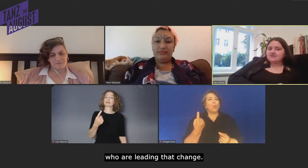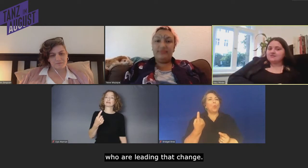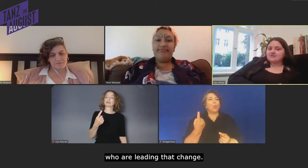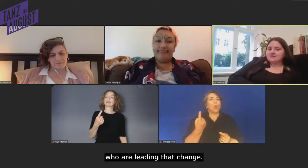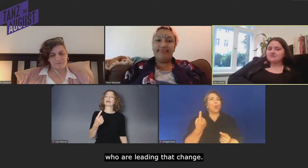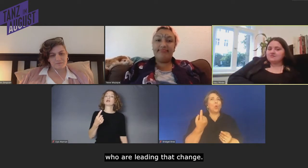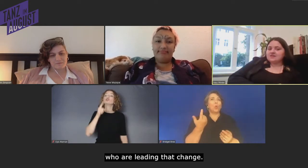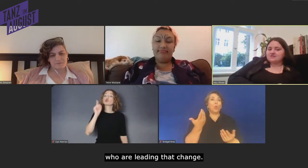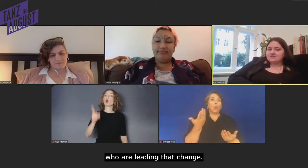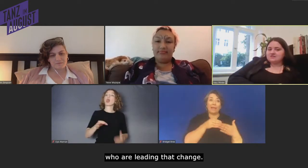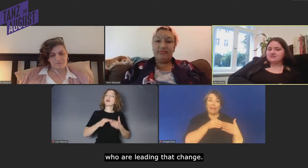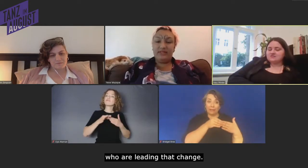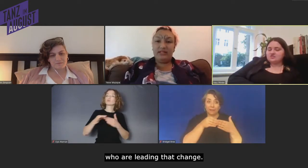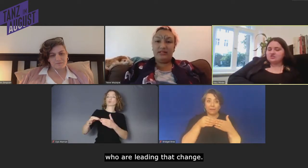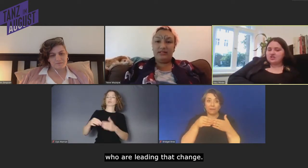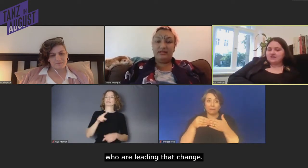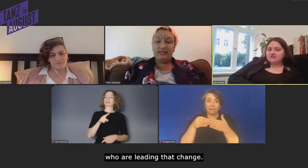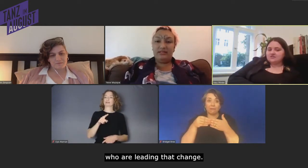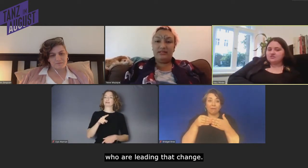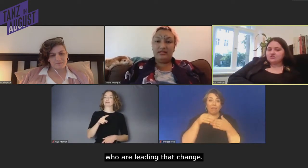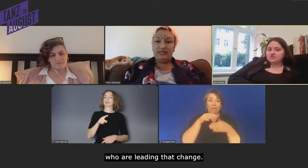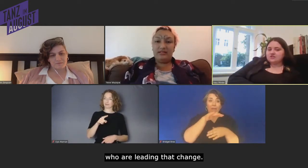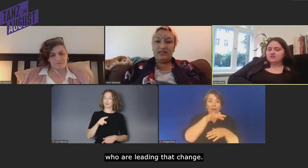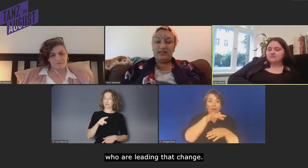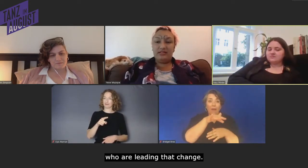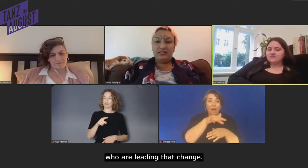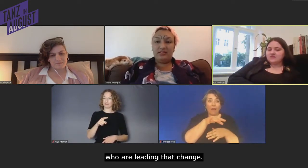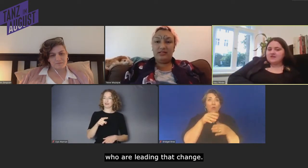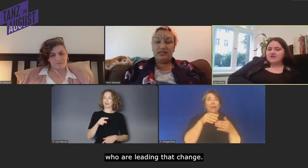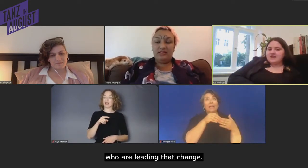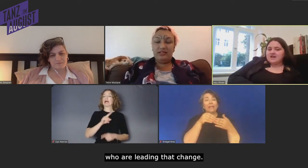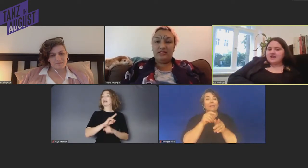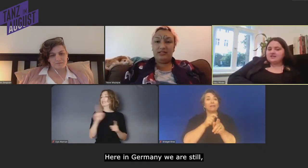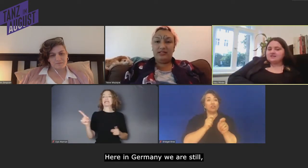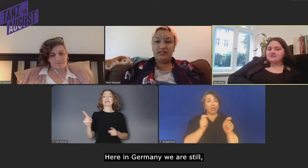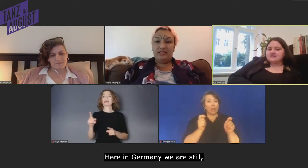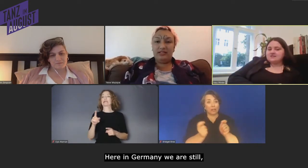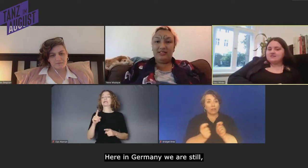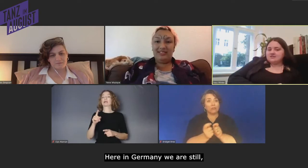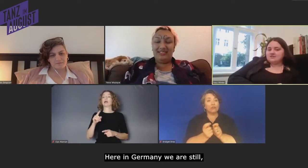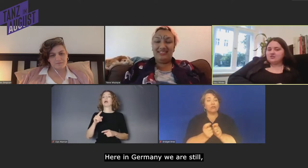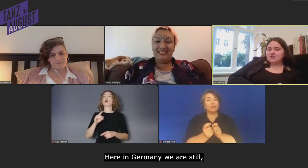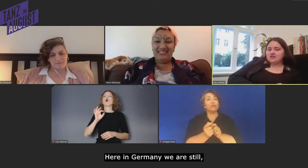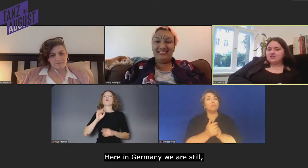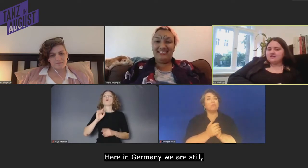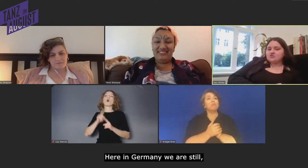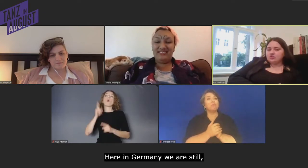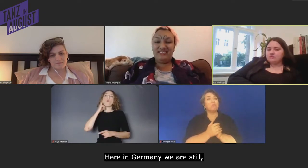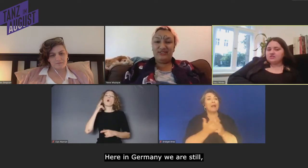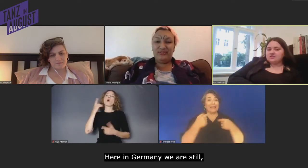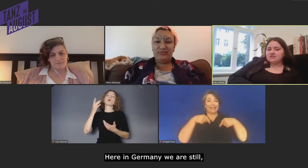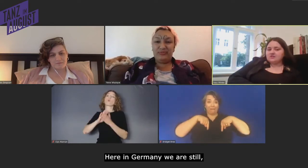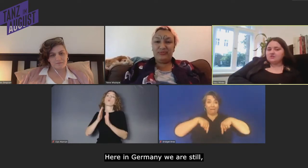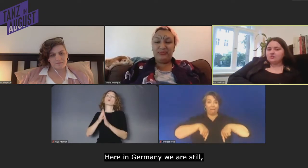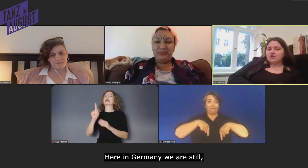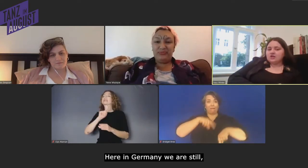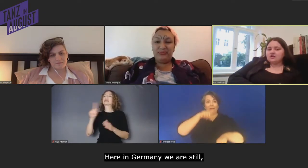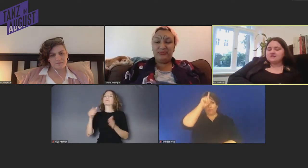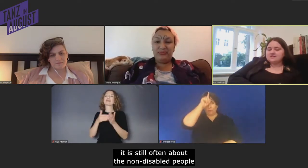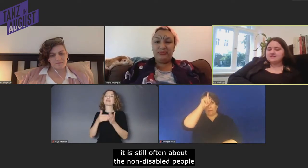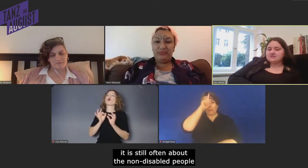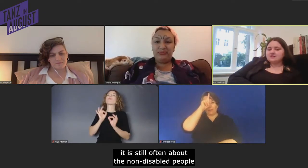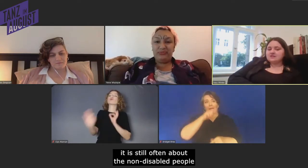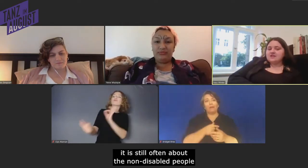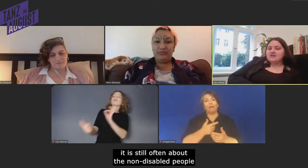leading that change. And here in Germany, where